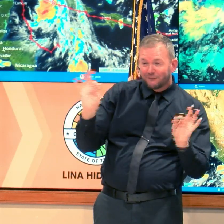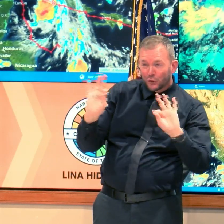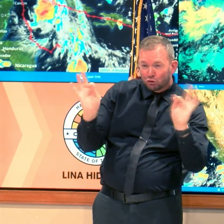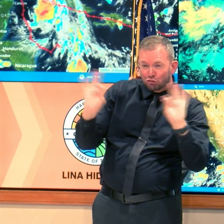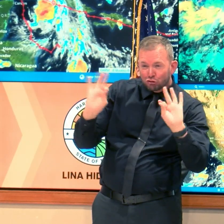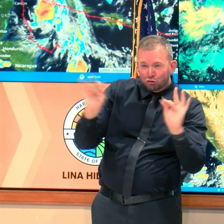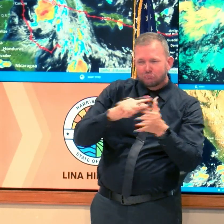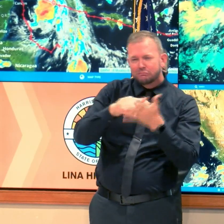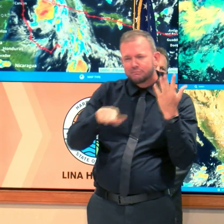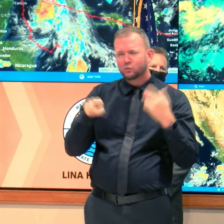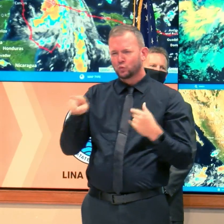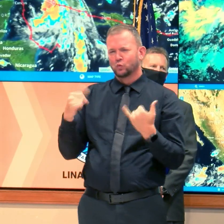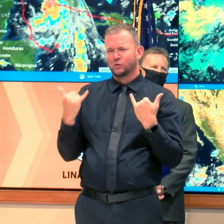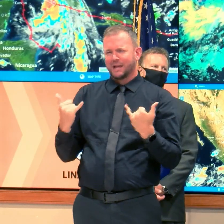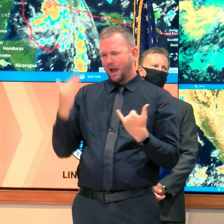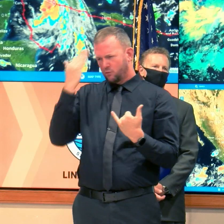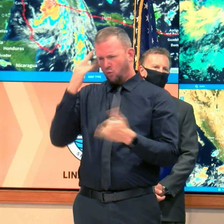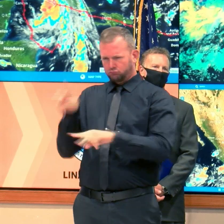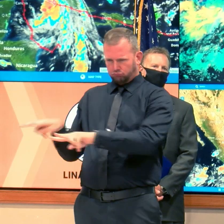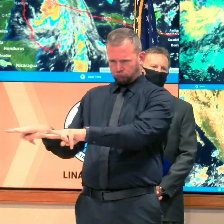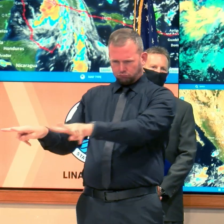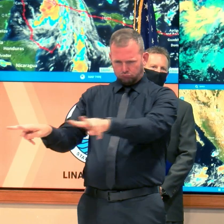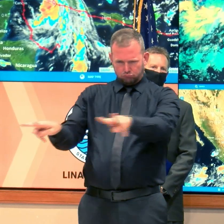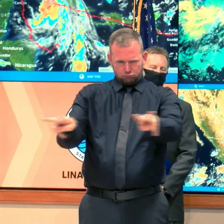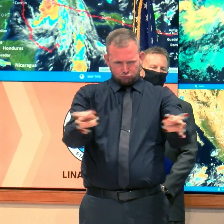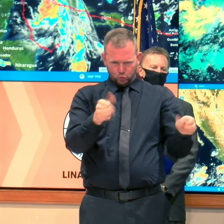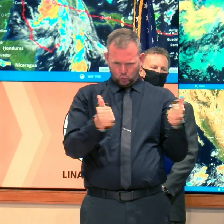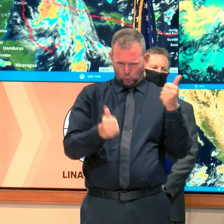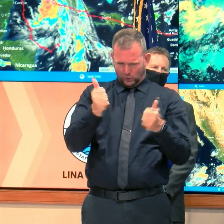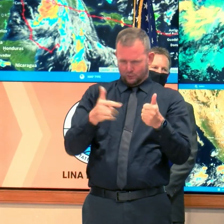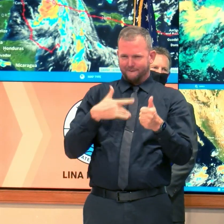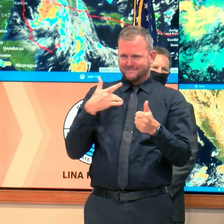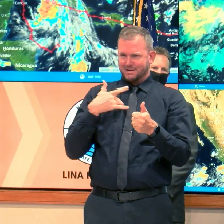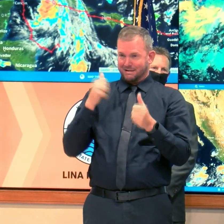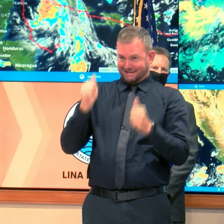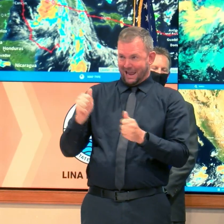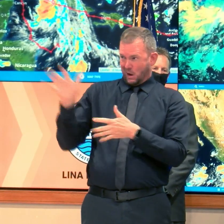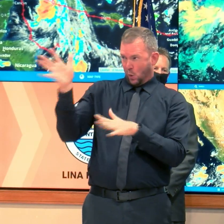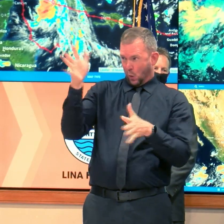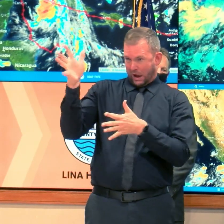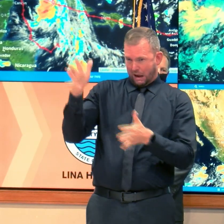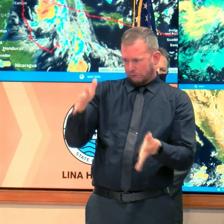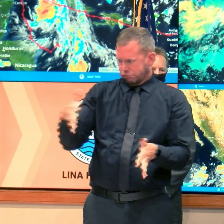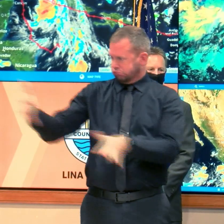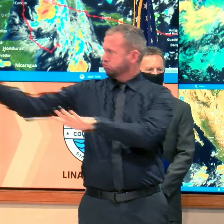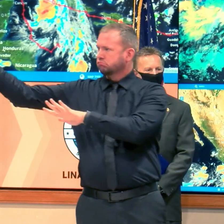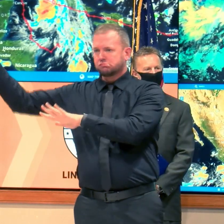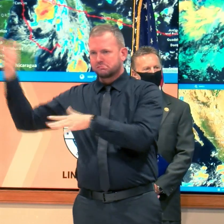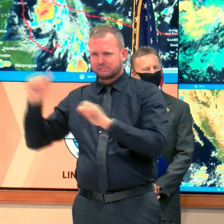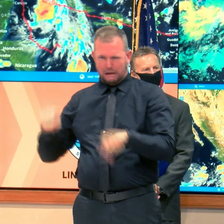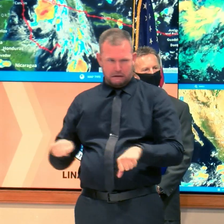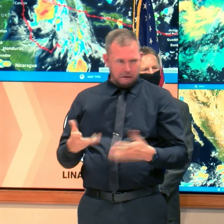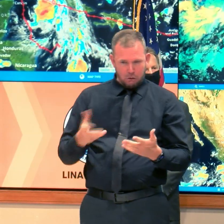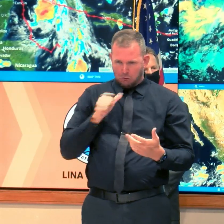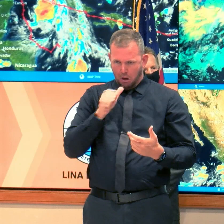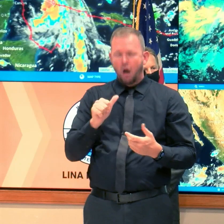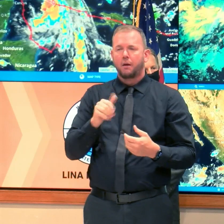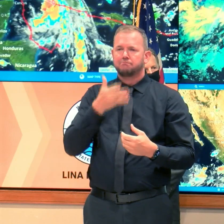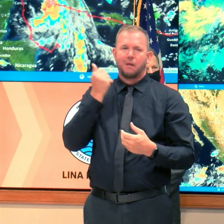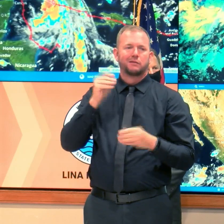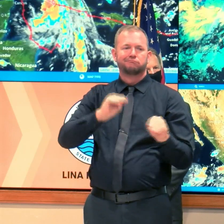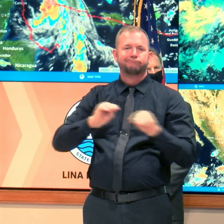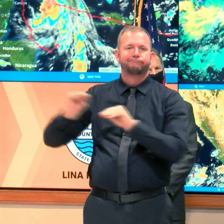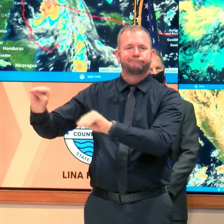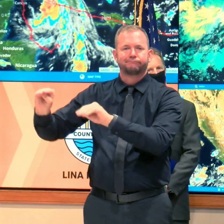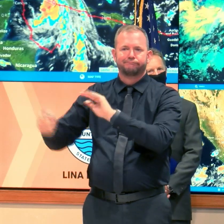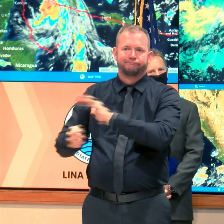house because this will be more so like a wind event. We are very sensitive to our